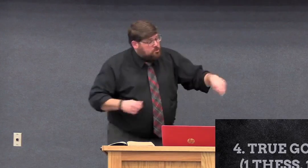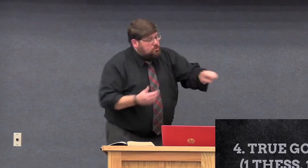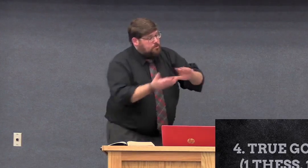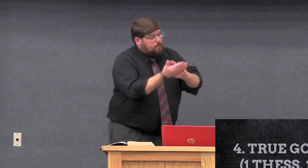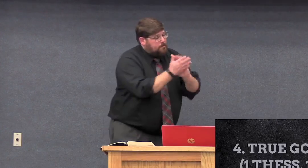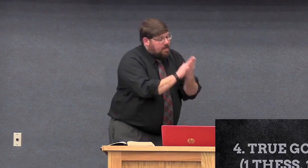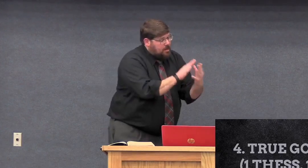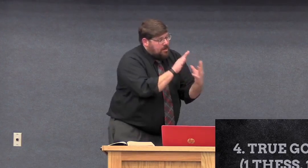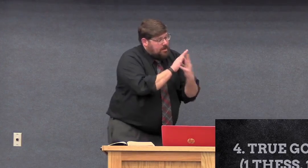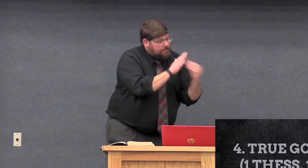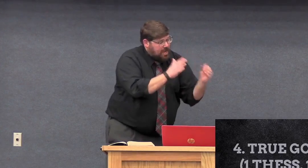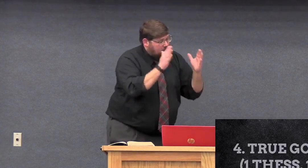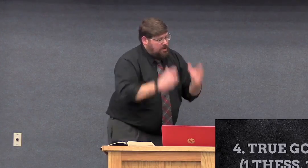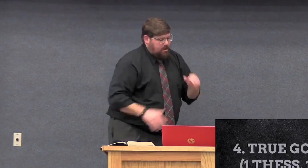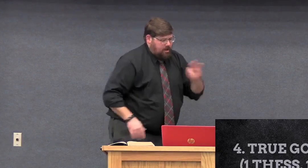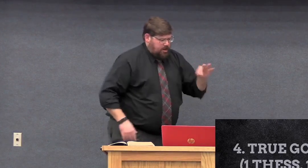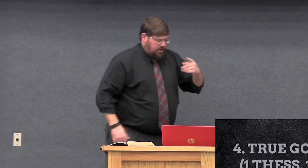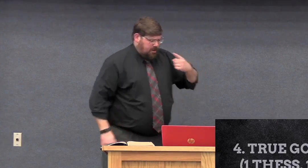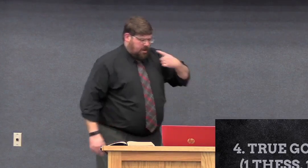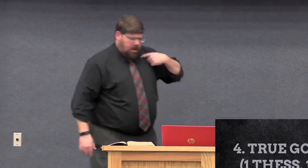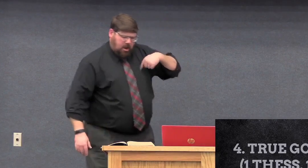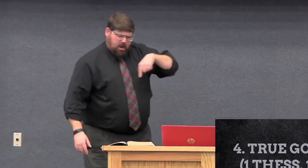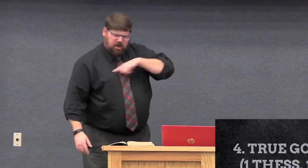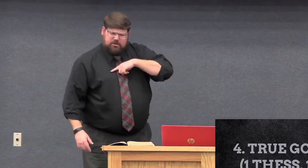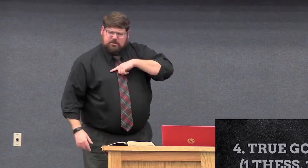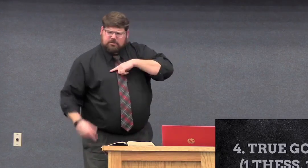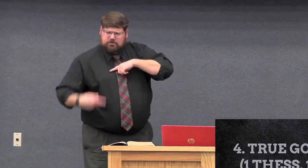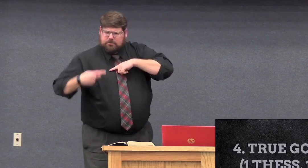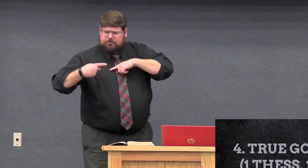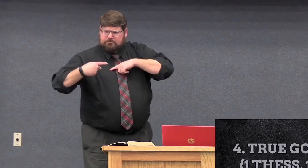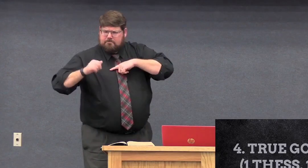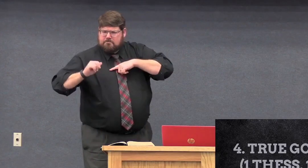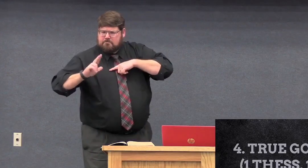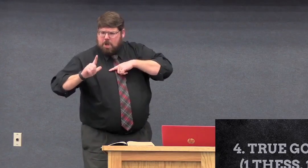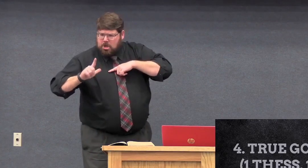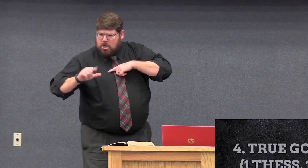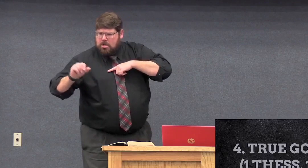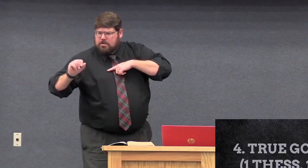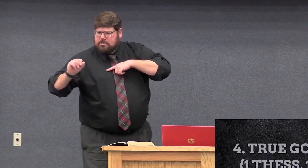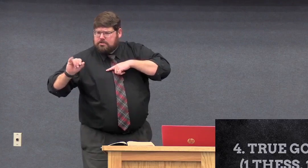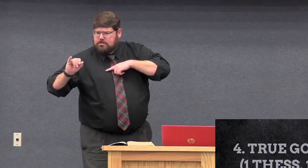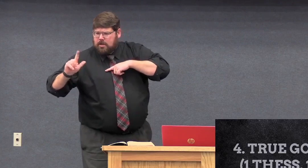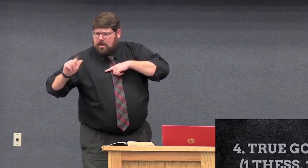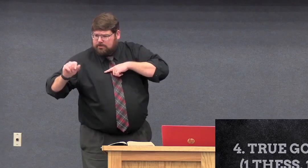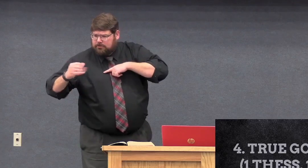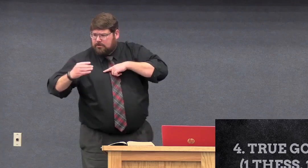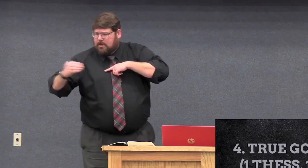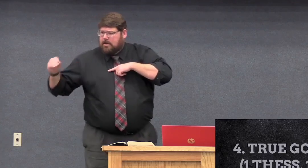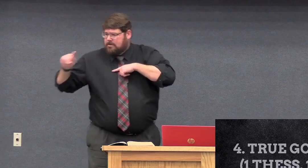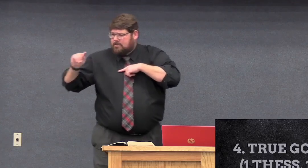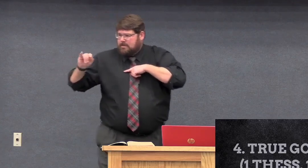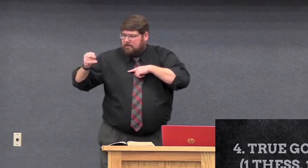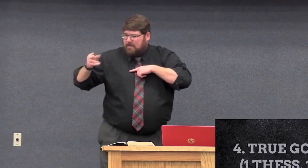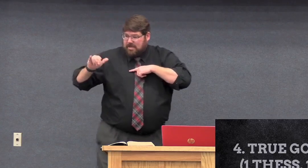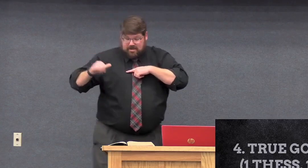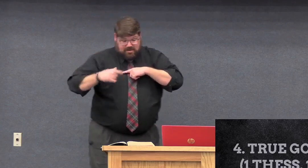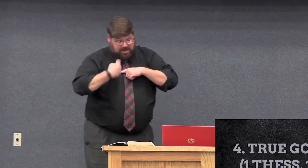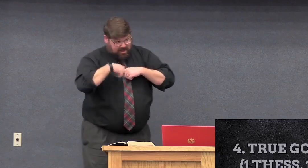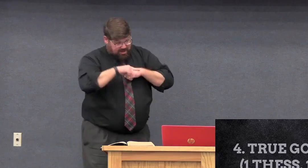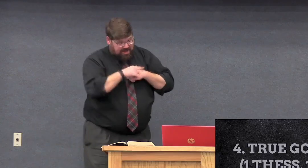Paul says, you need to become an imitator of us, speaking of himself and